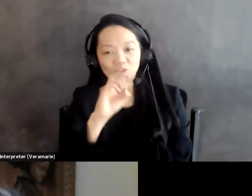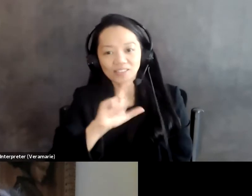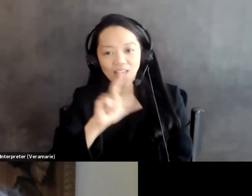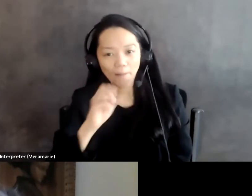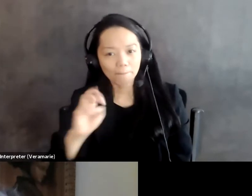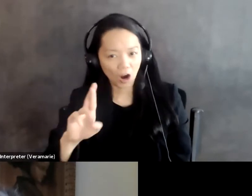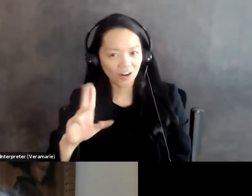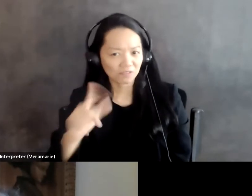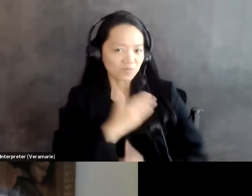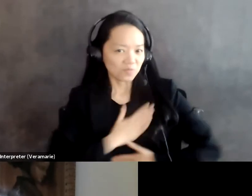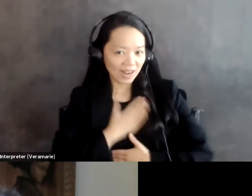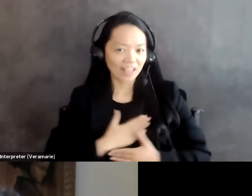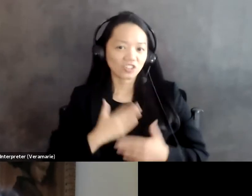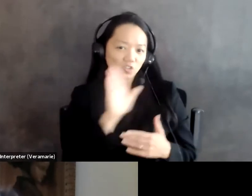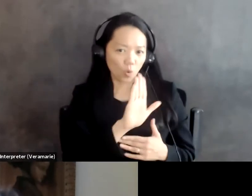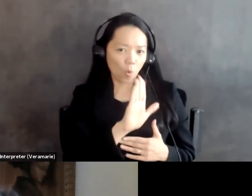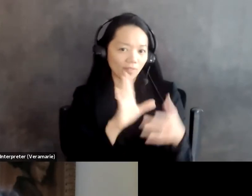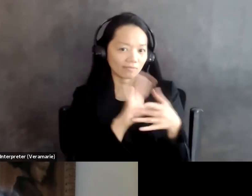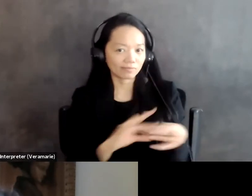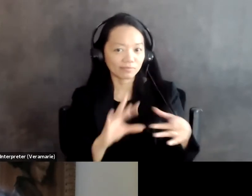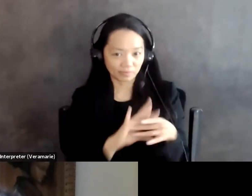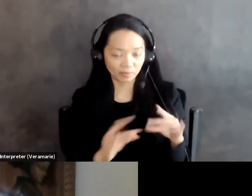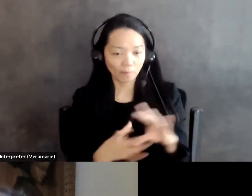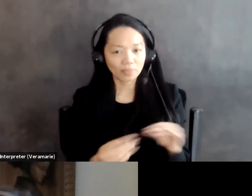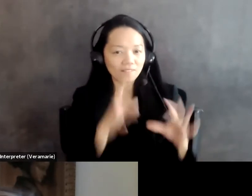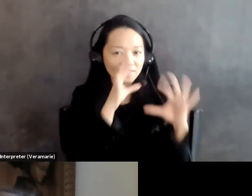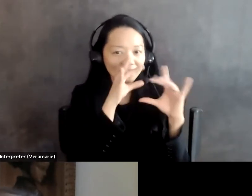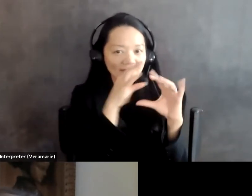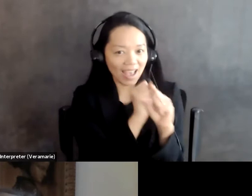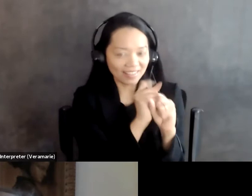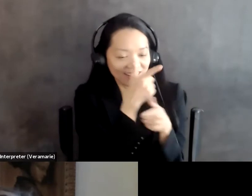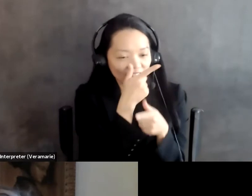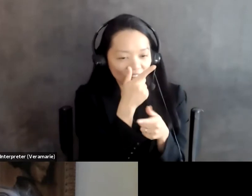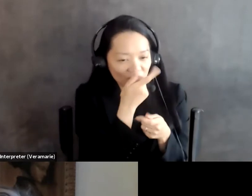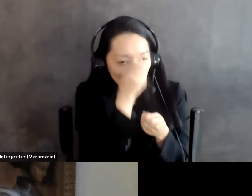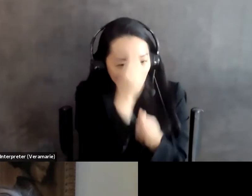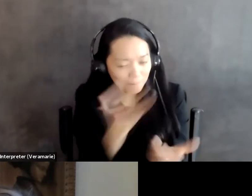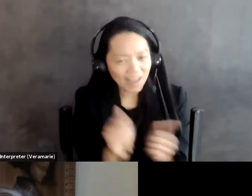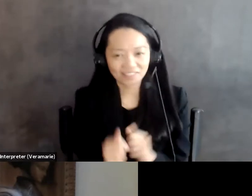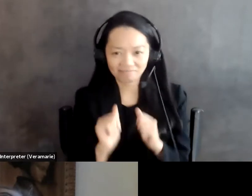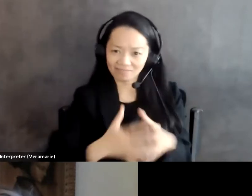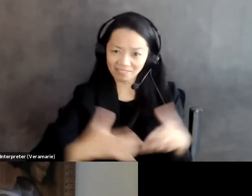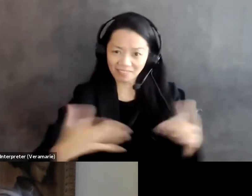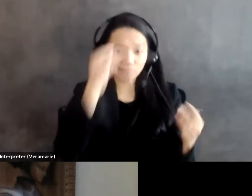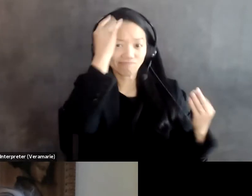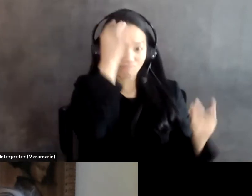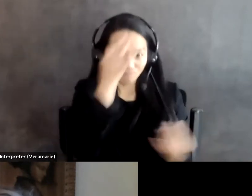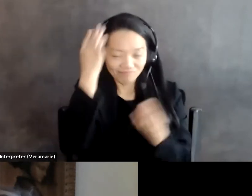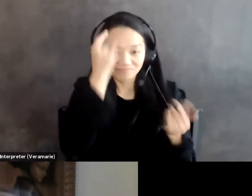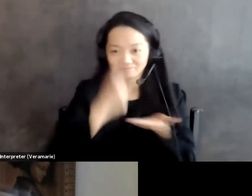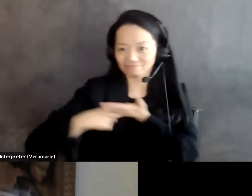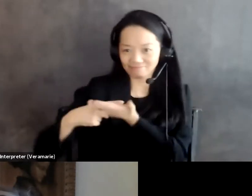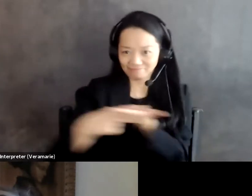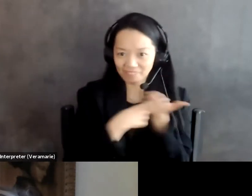appreciate your remarks. Fascinating information, and gives us a lot to think about and talk about during